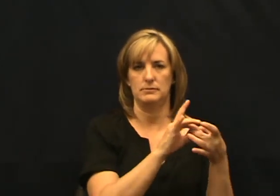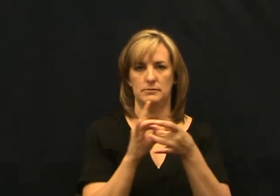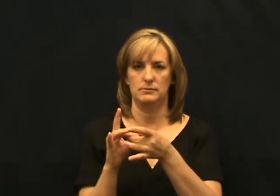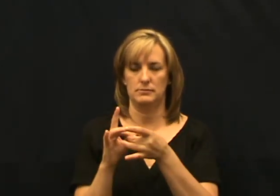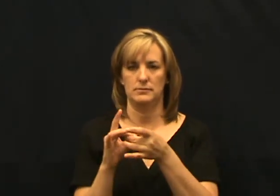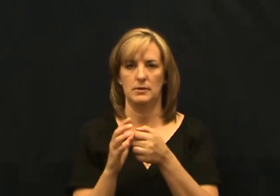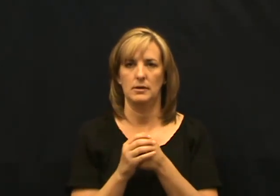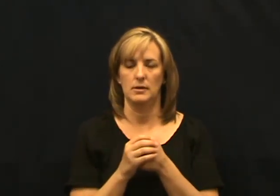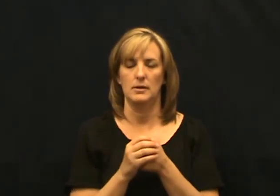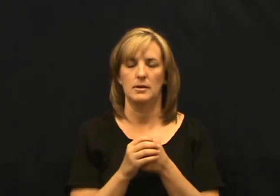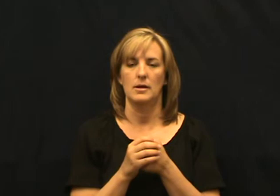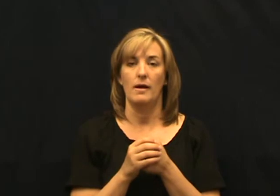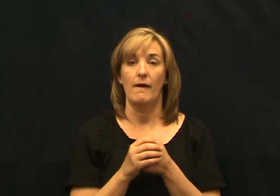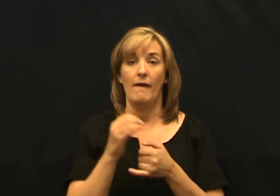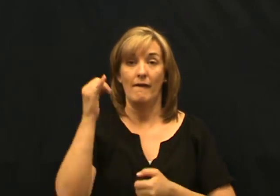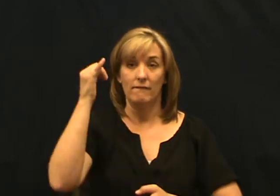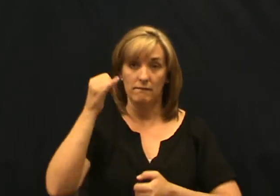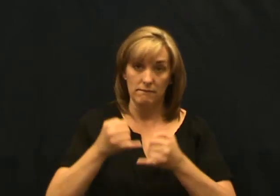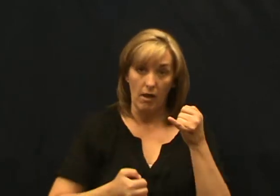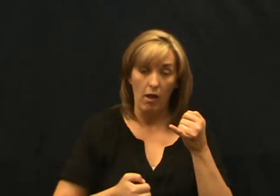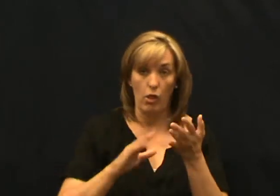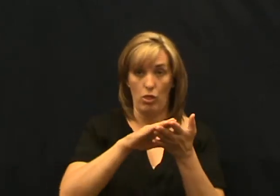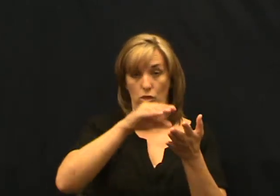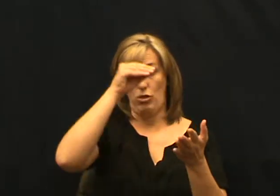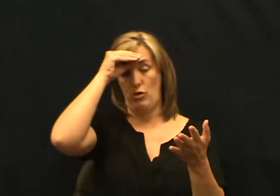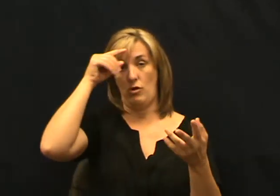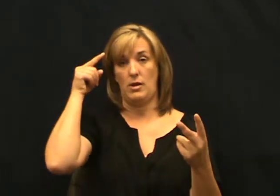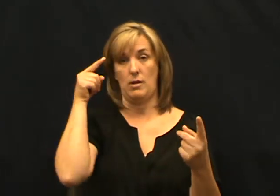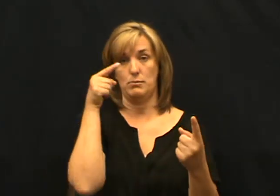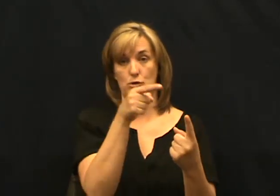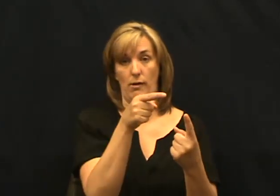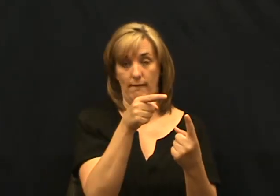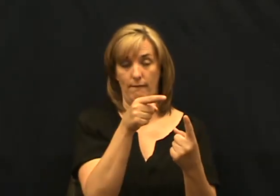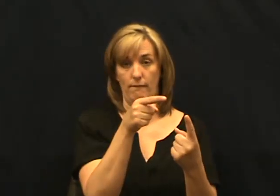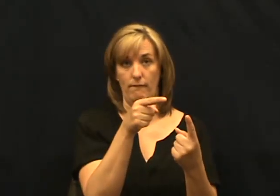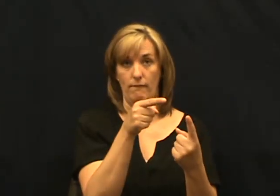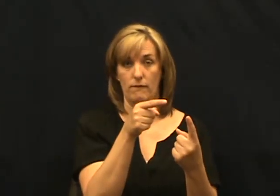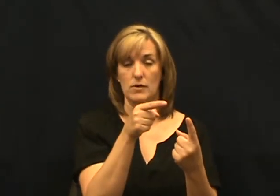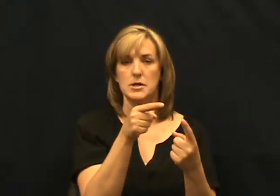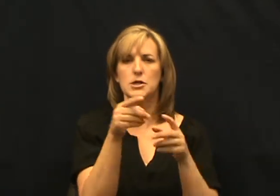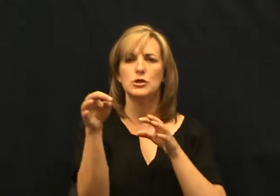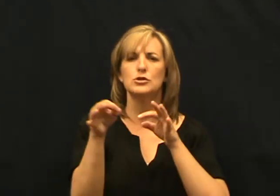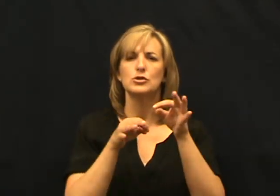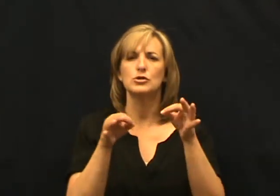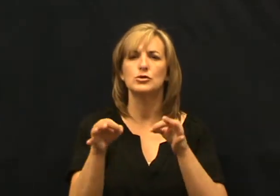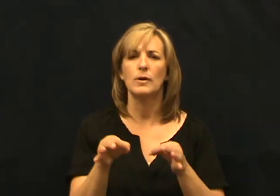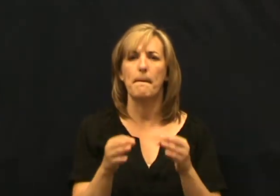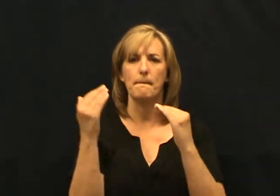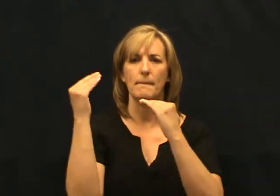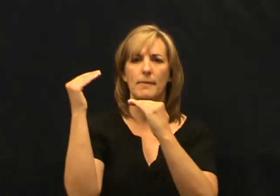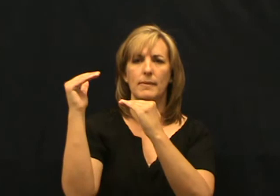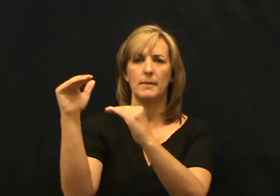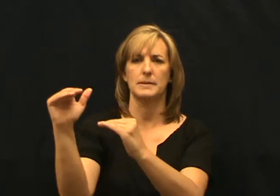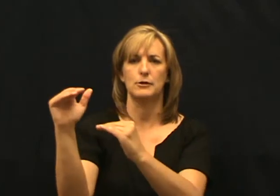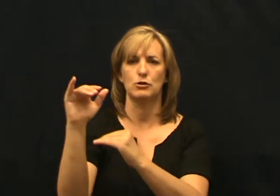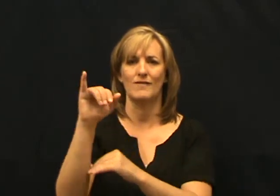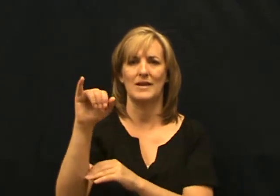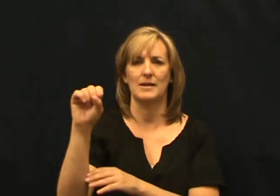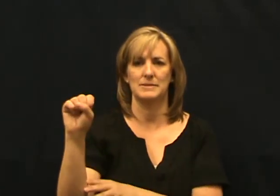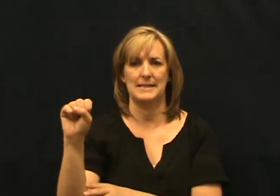final learning objective under this income statement umbrella is to describe the limitations of the income statement. And part of